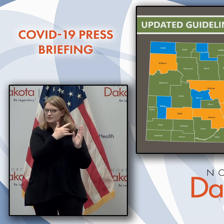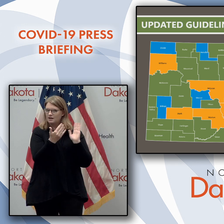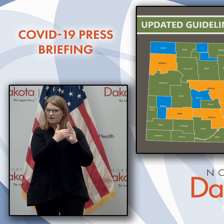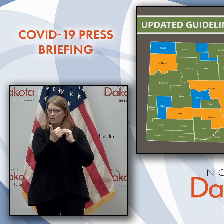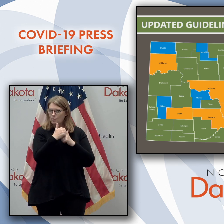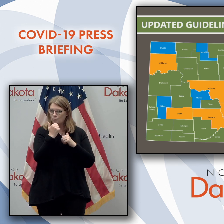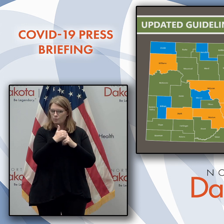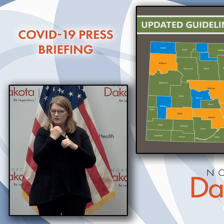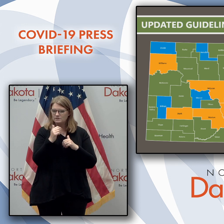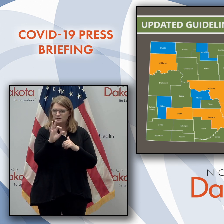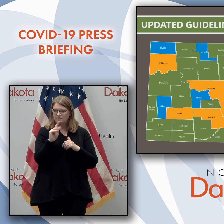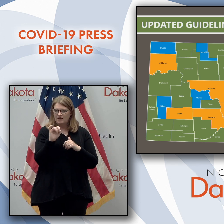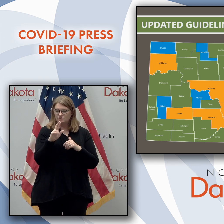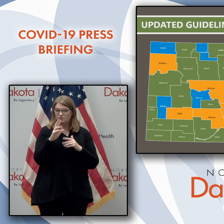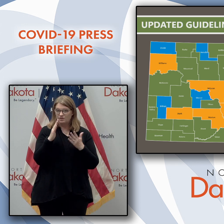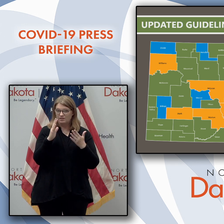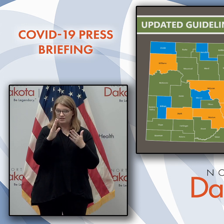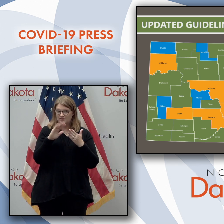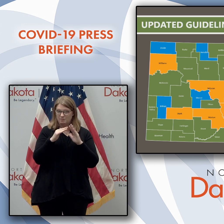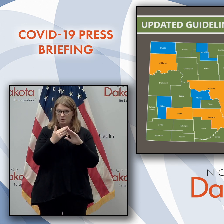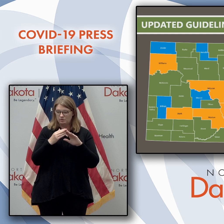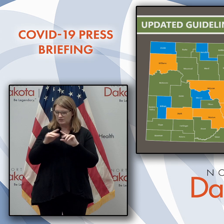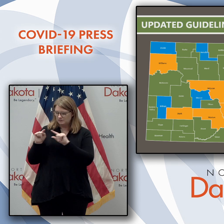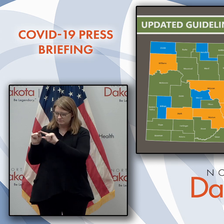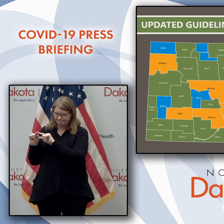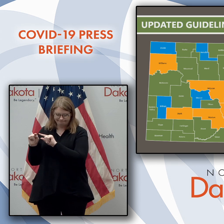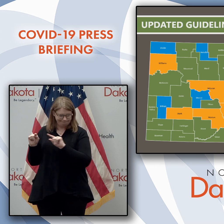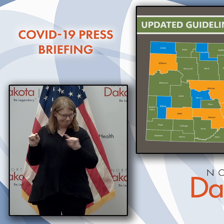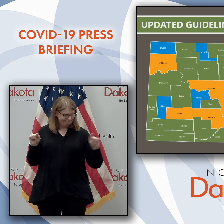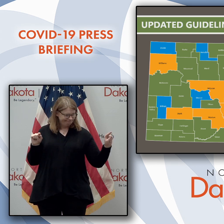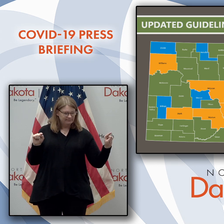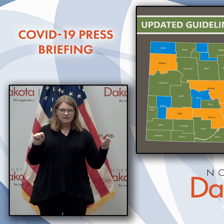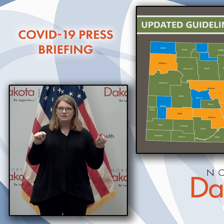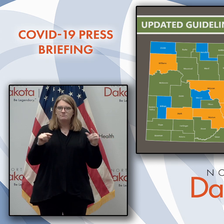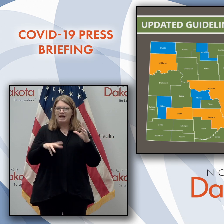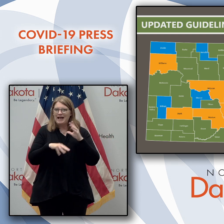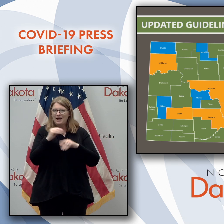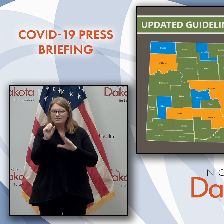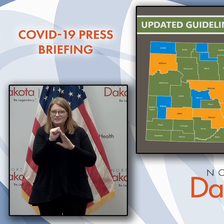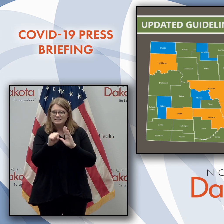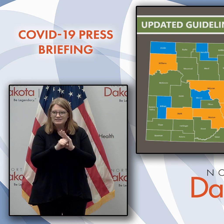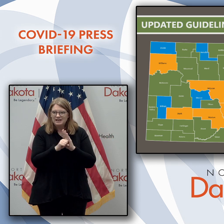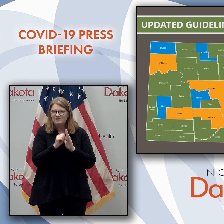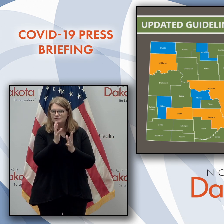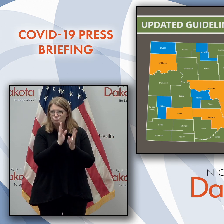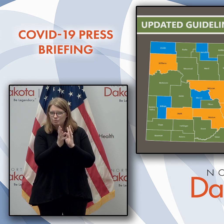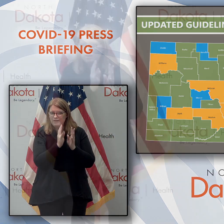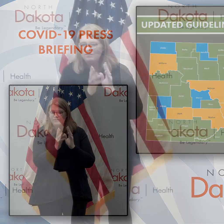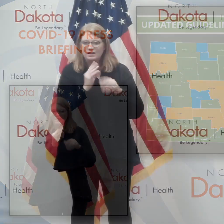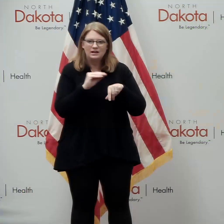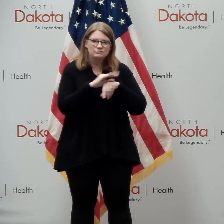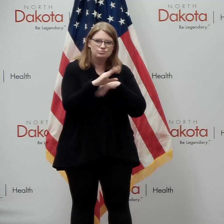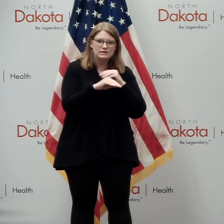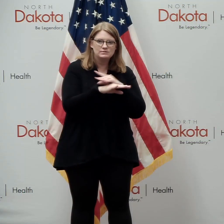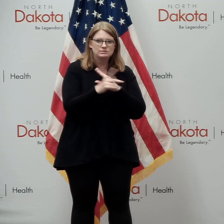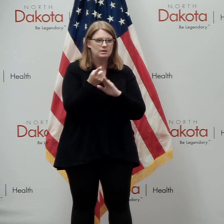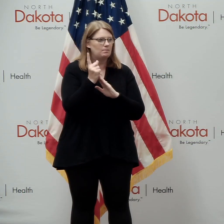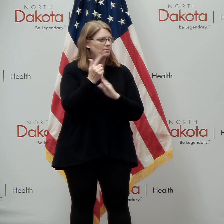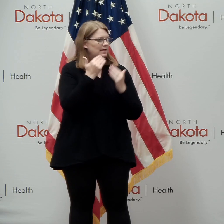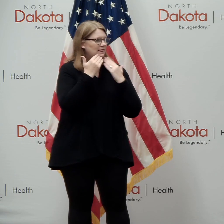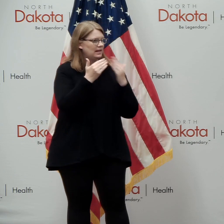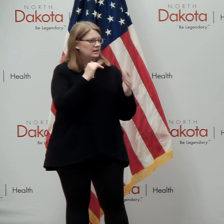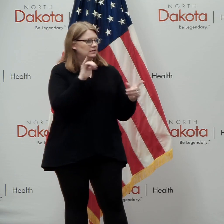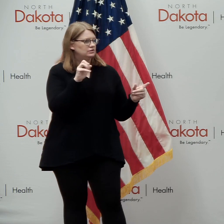for the communities along I-94. They just get more out-of-state traffic and more potentially transmissible moments. But we're looking at all that. But thank you,